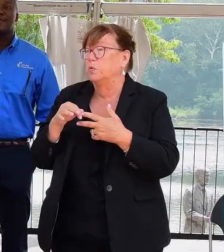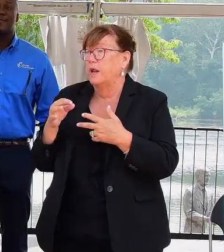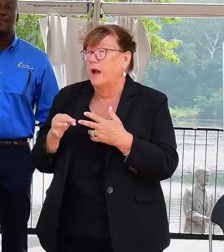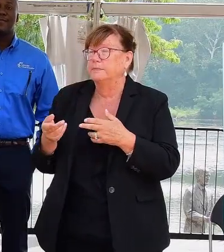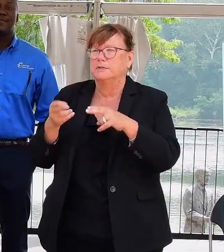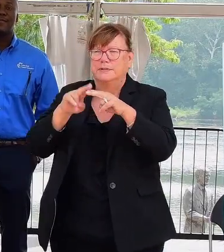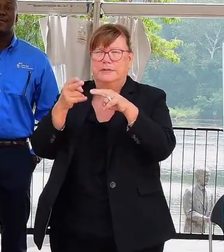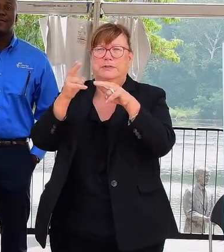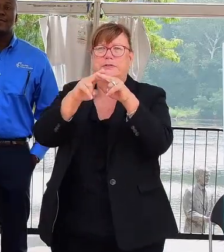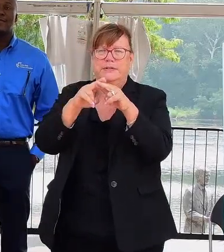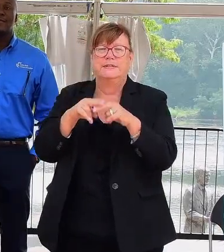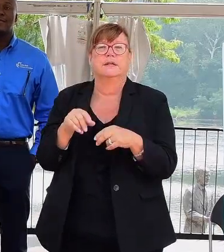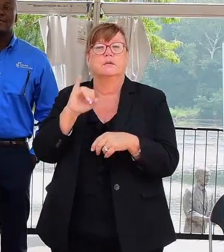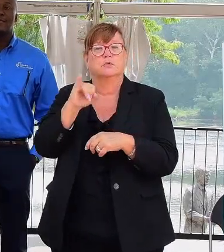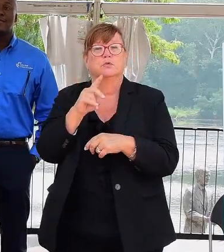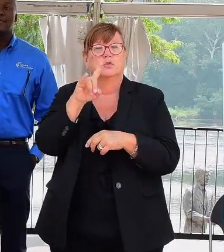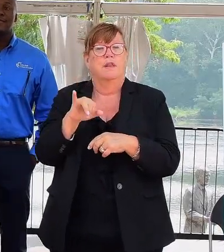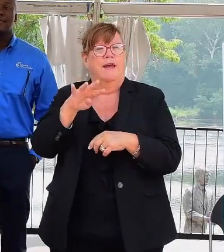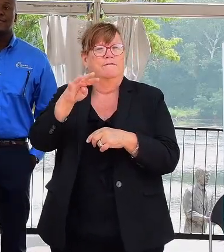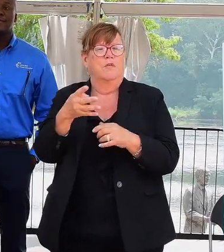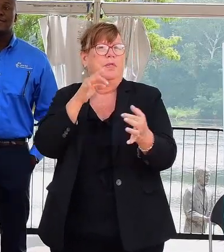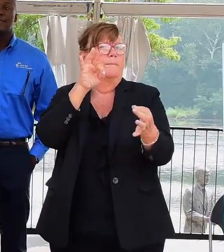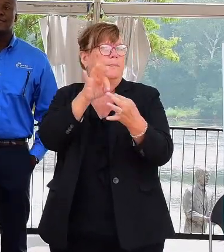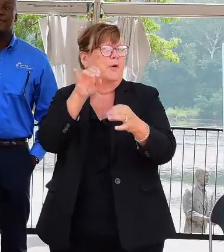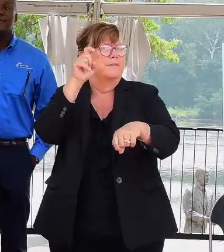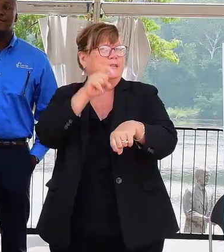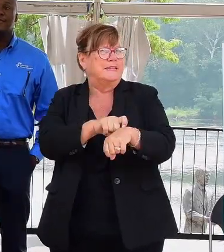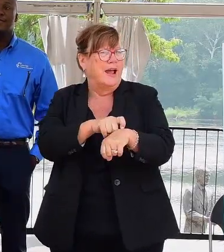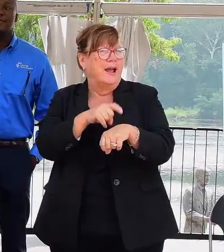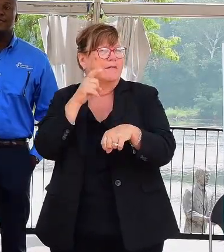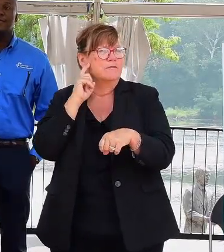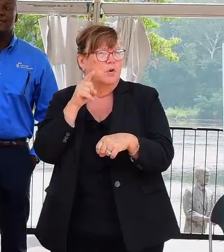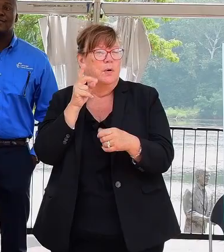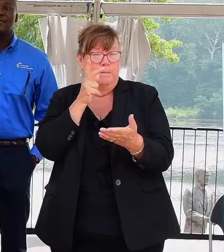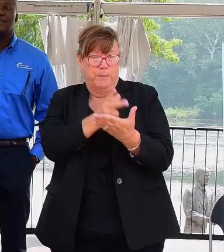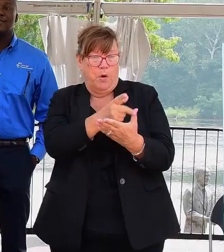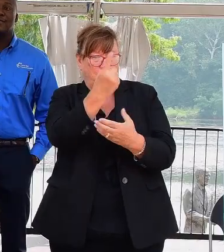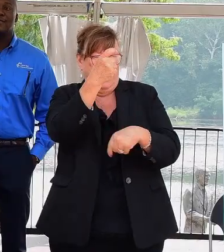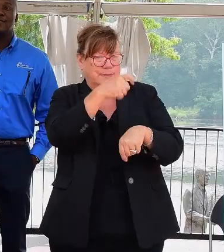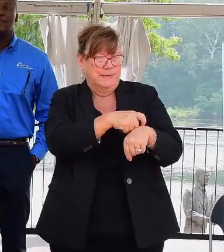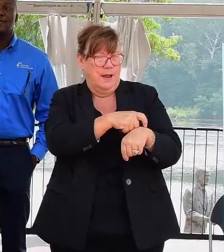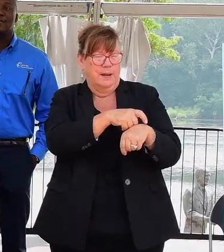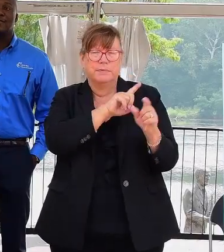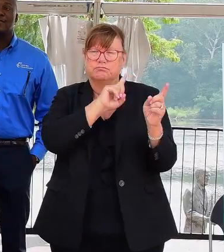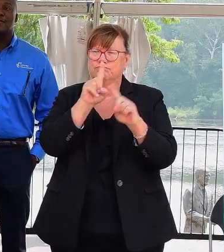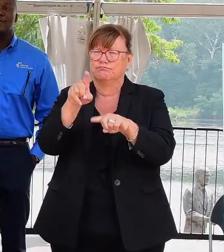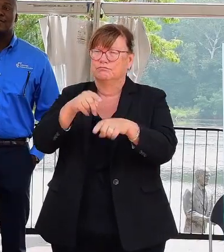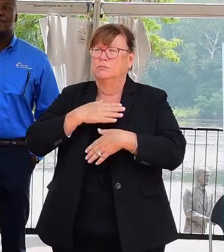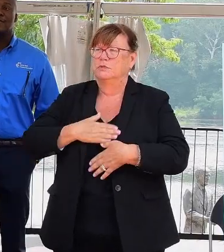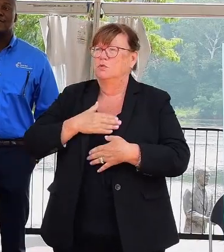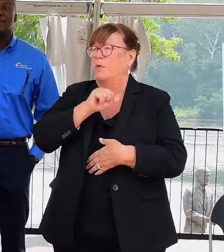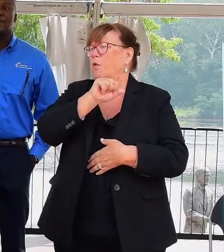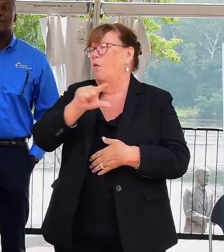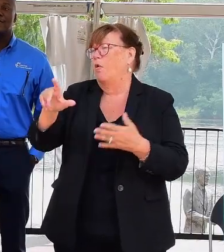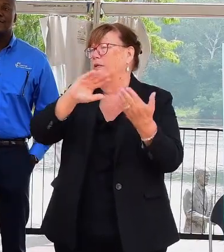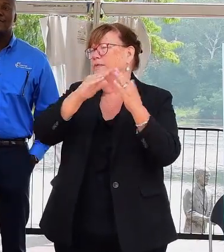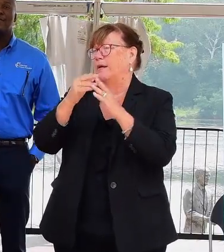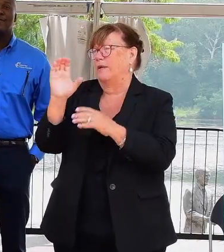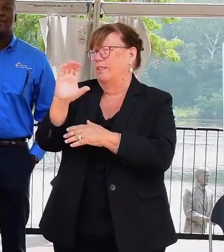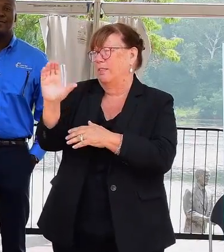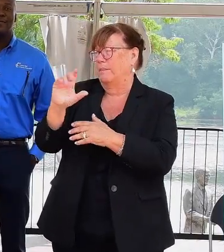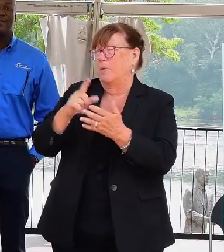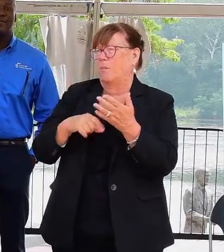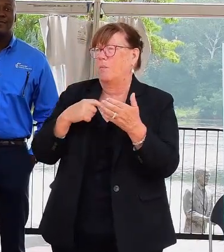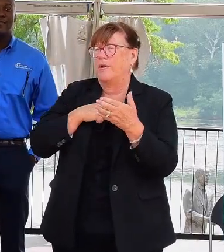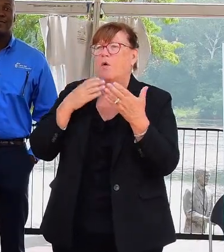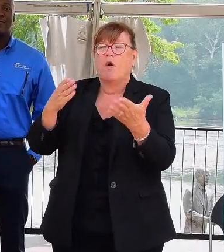rapid pace, and July 4th is the perfect time to park once and enjoy all that downtown Columbia has to offer and experience just